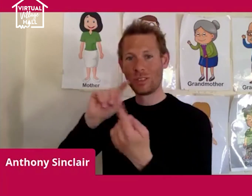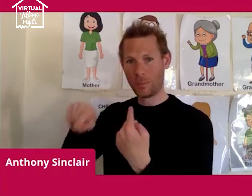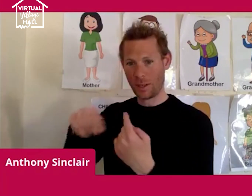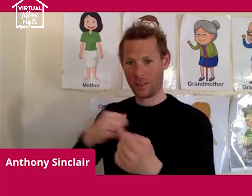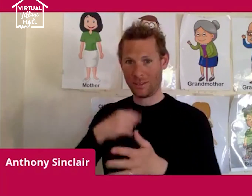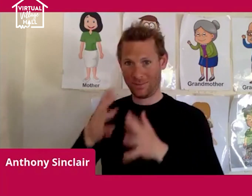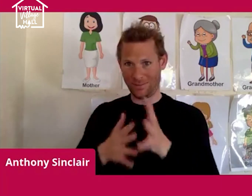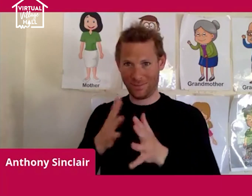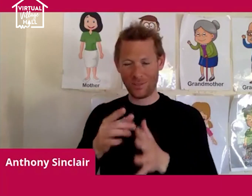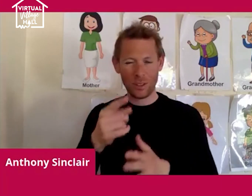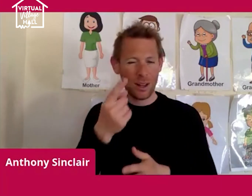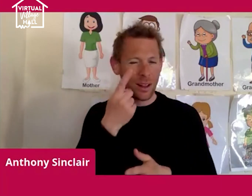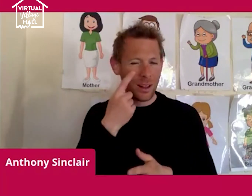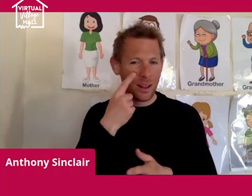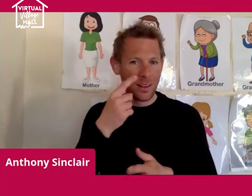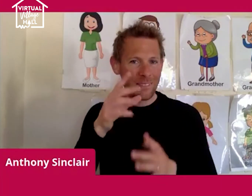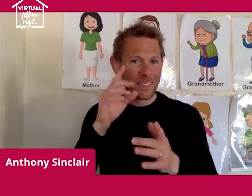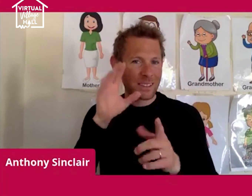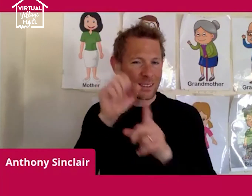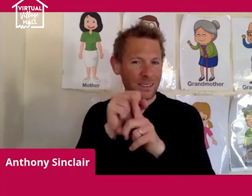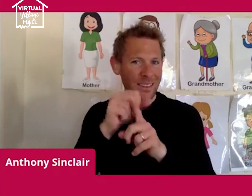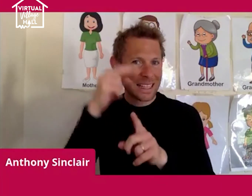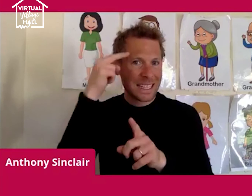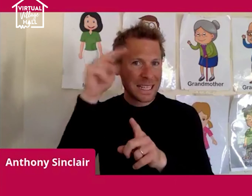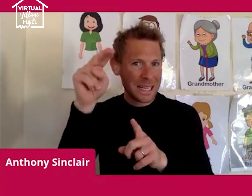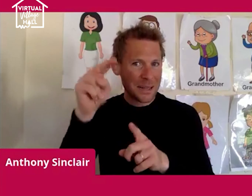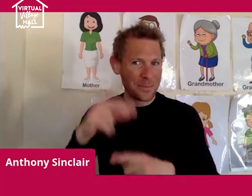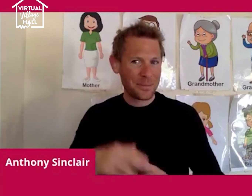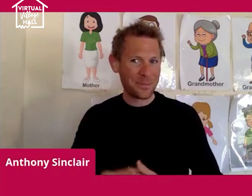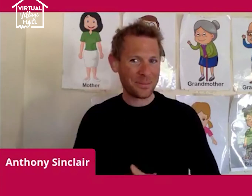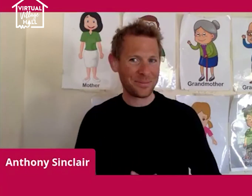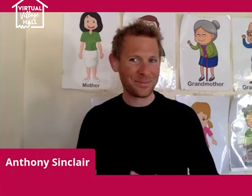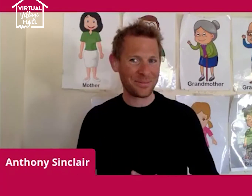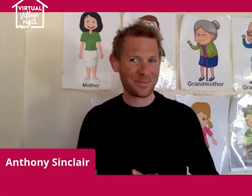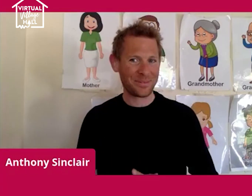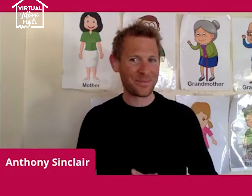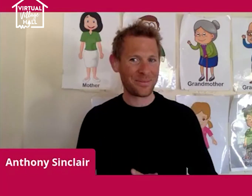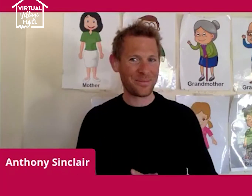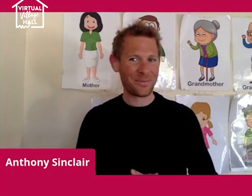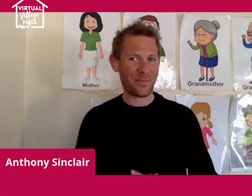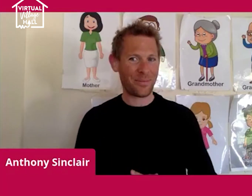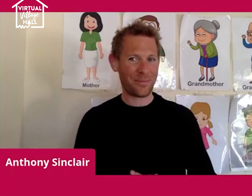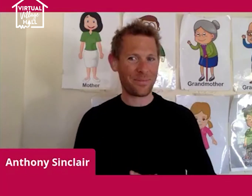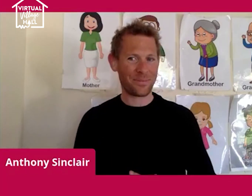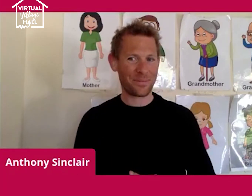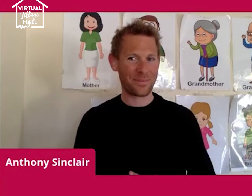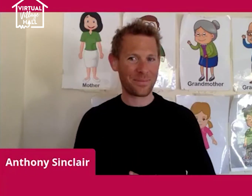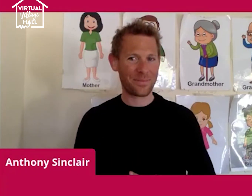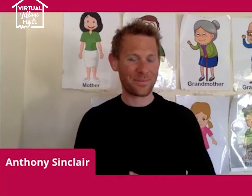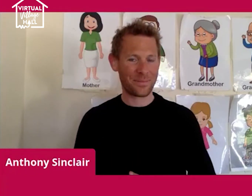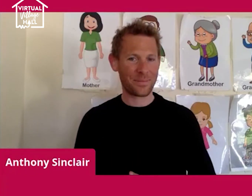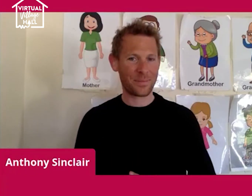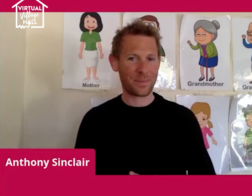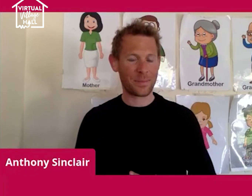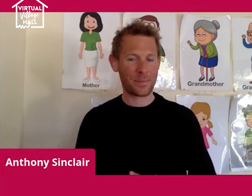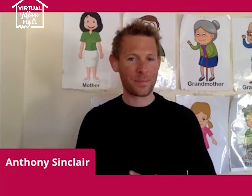So now I'm going to ask you questions and we'll see if you catch the responses on the names.